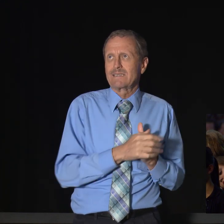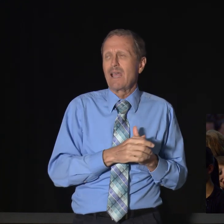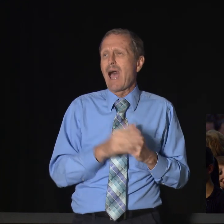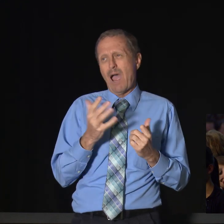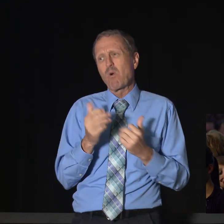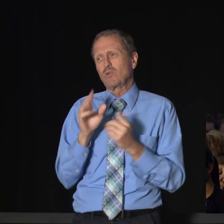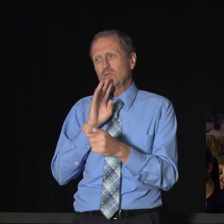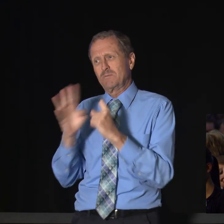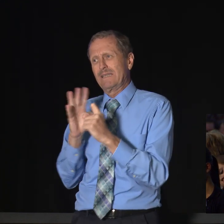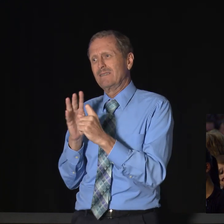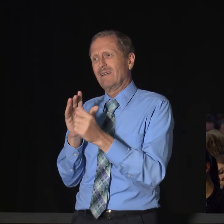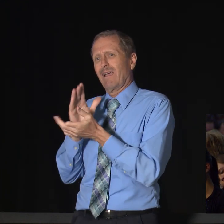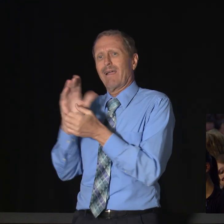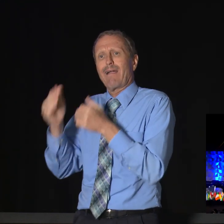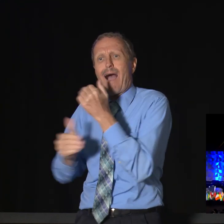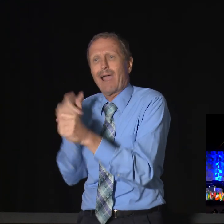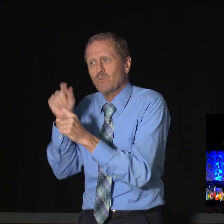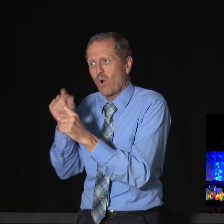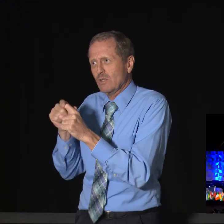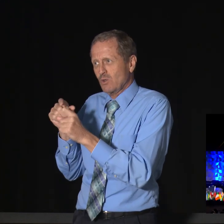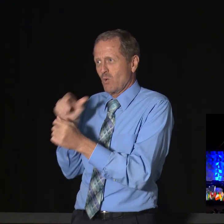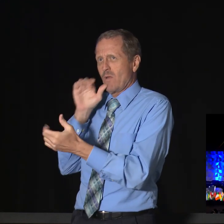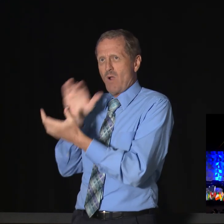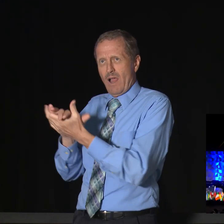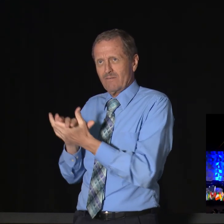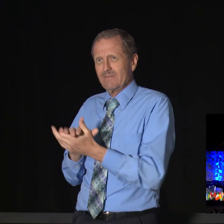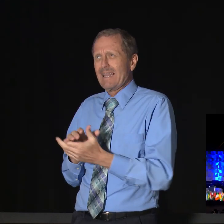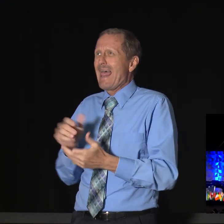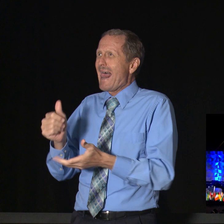my spouse. Lord, help me to be patient.